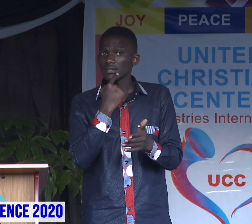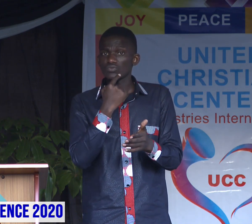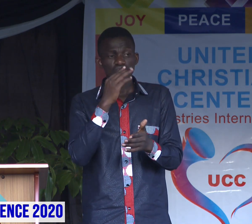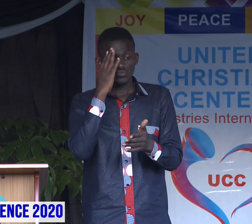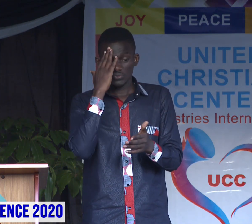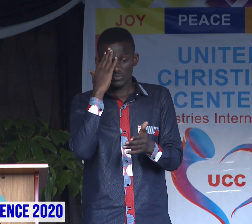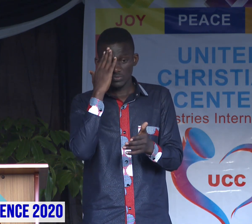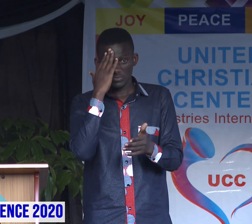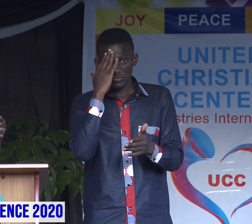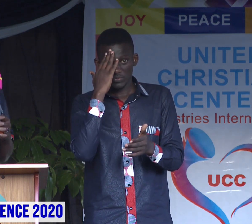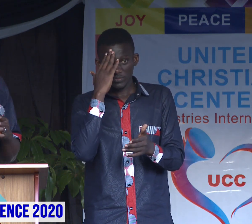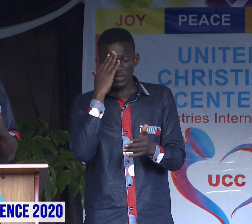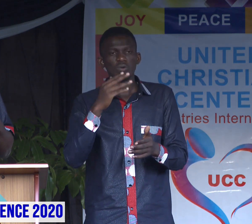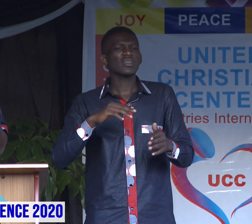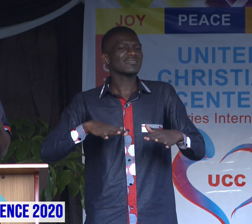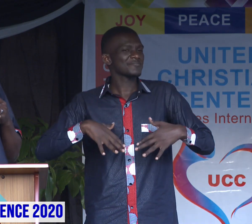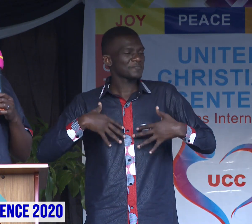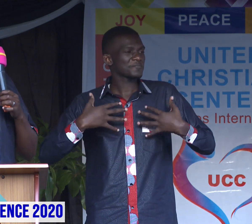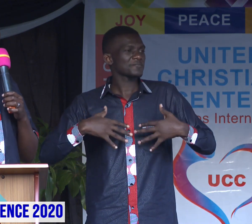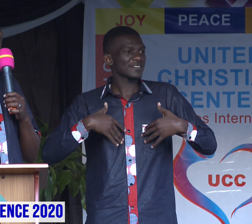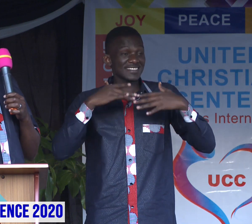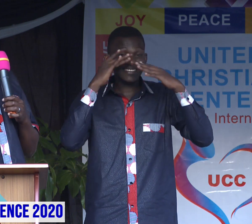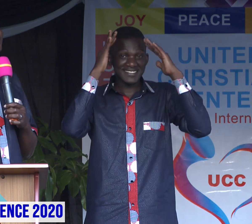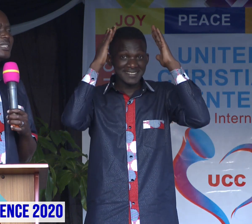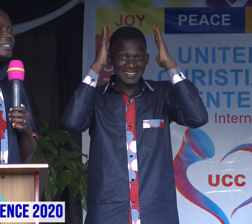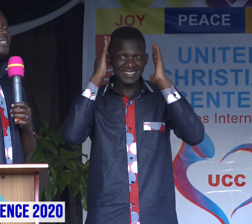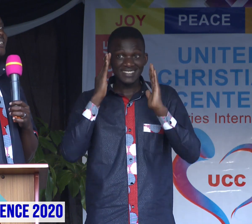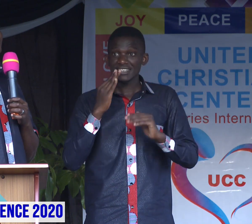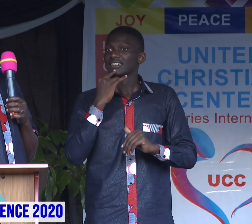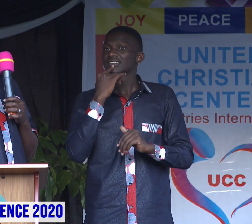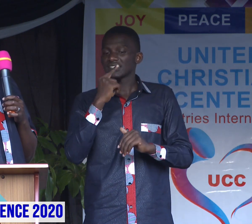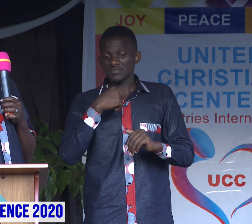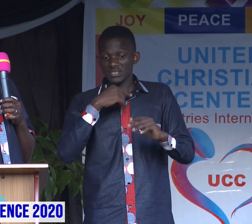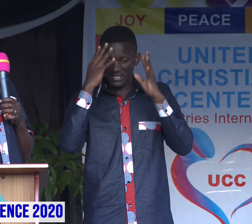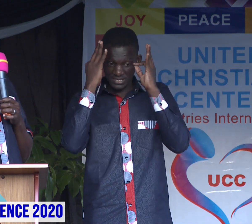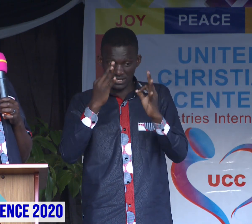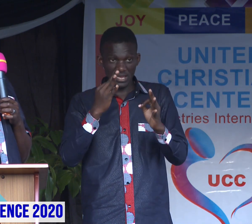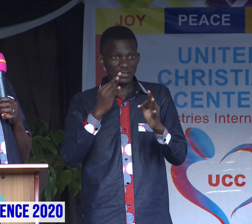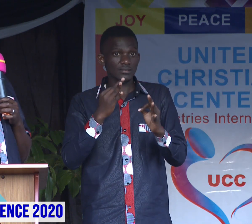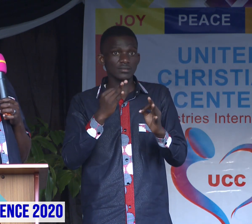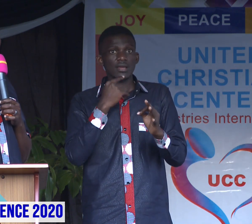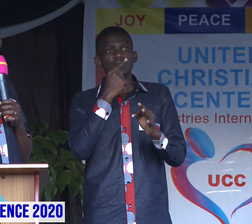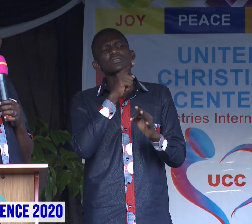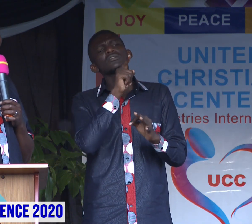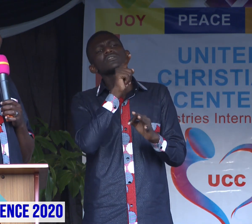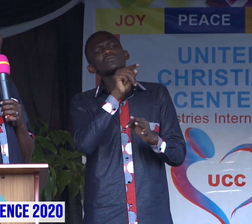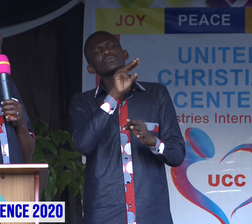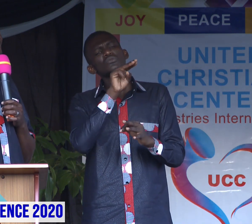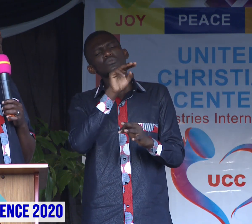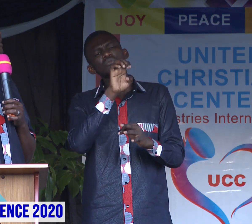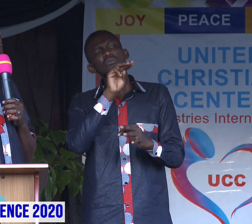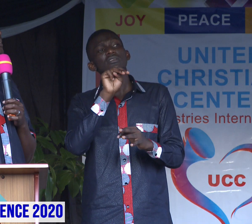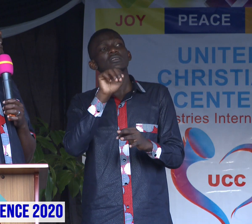and I tell her, you know, excited nyo, very excited as mami, I call. Mami, we've decided to do like this. Ngangambe Emmanuel. And she